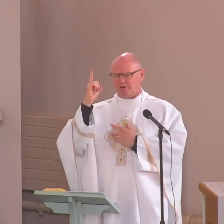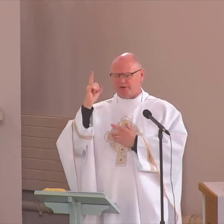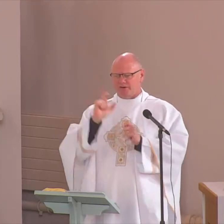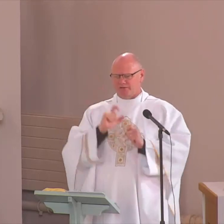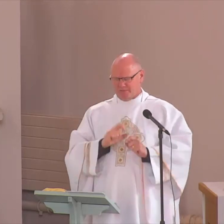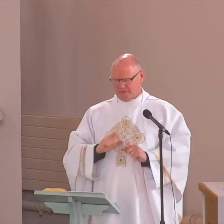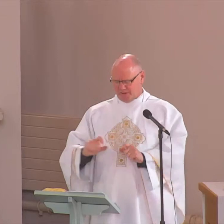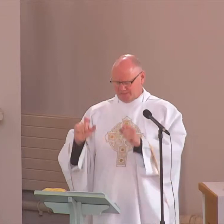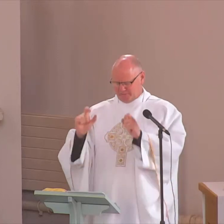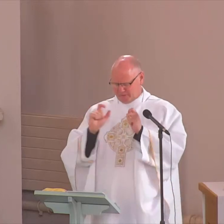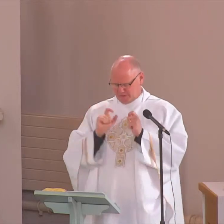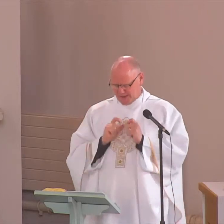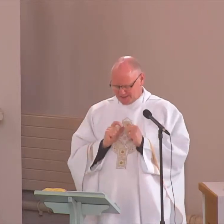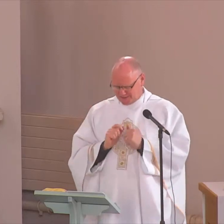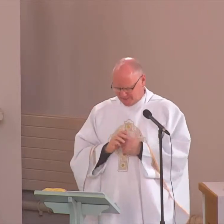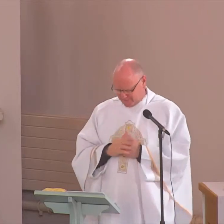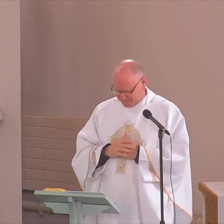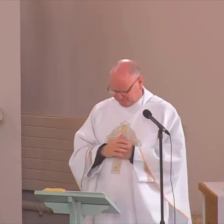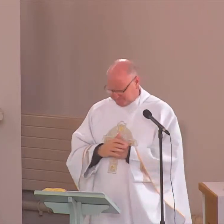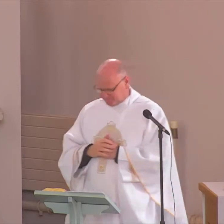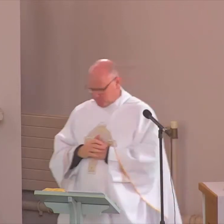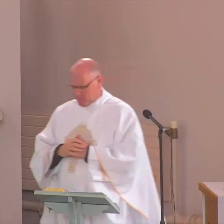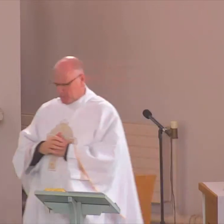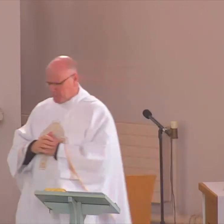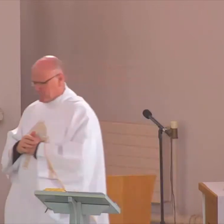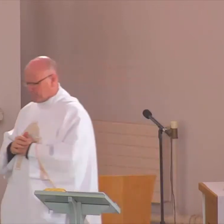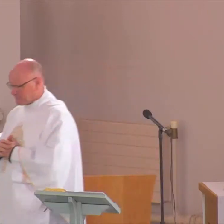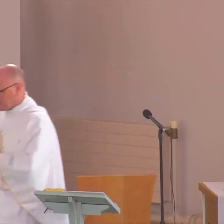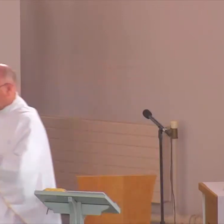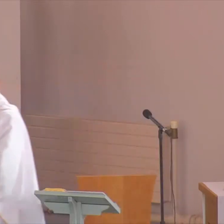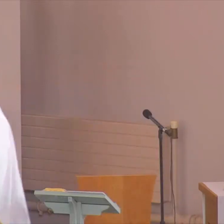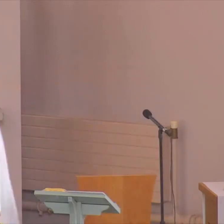God, ever and ever.